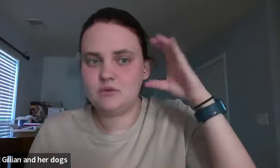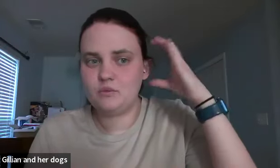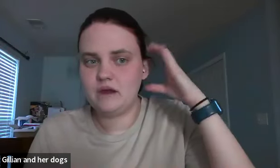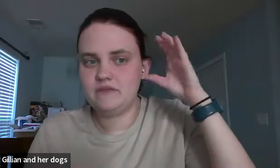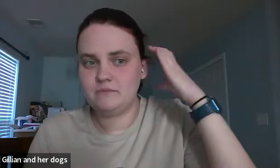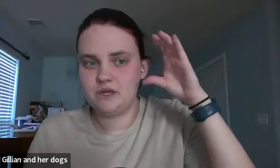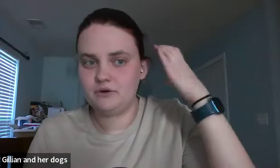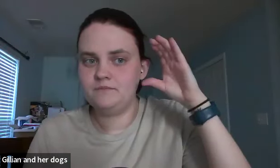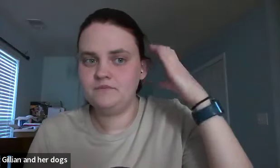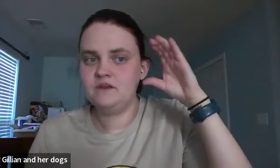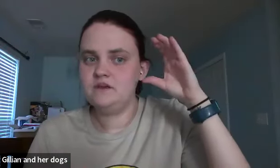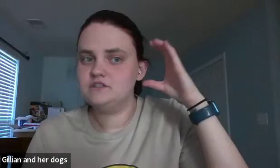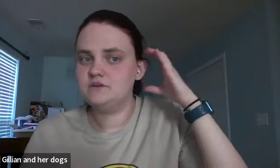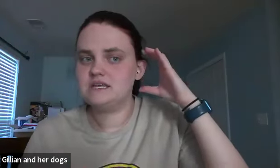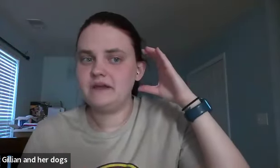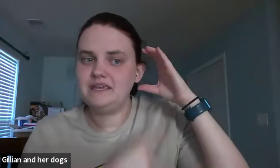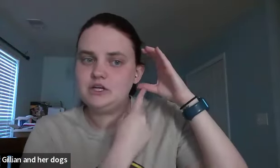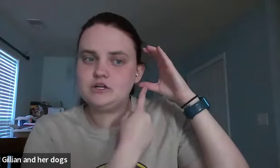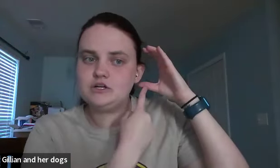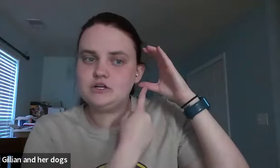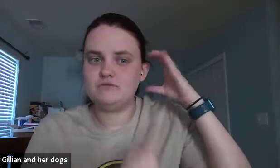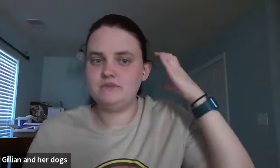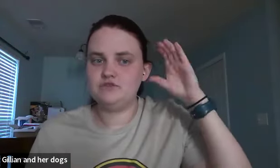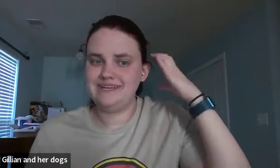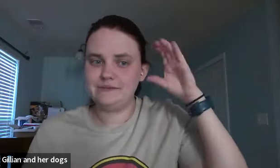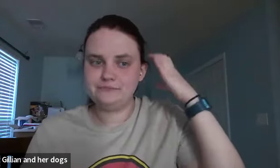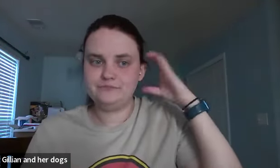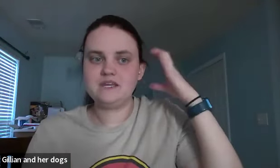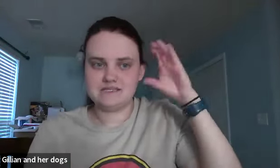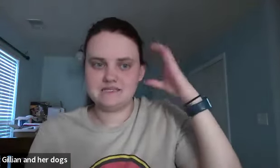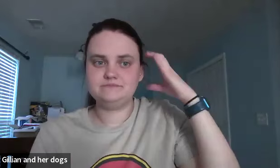like right in the middle. So it's like my ear is kind of right between them, cousin.